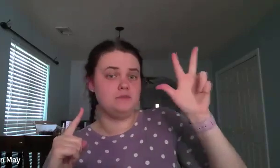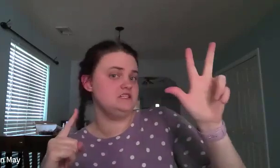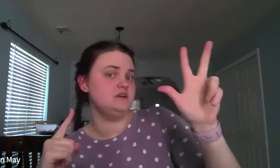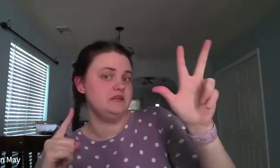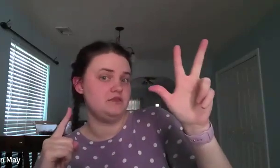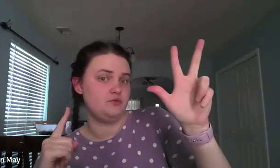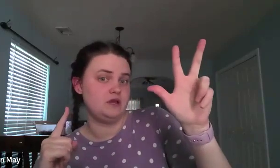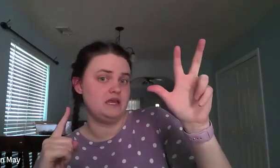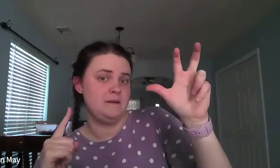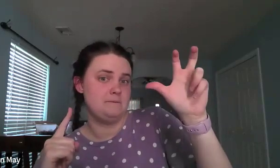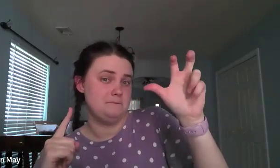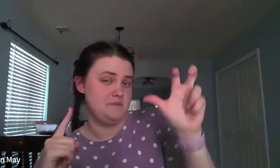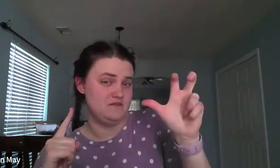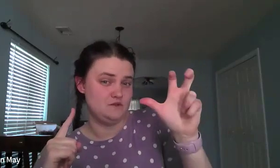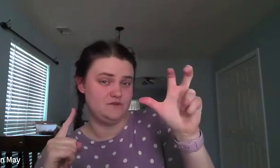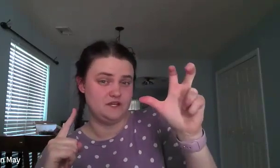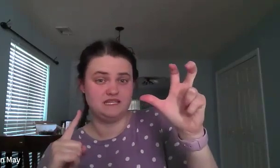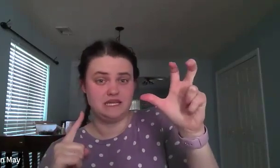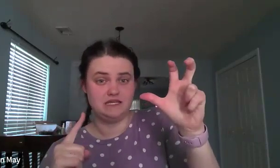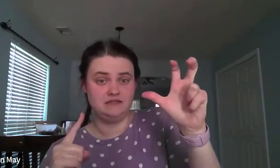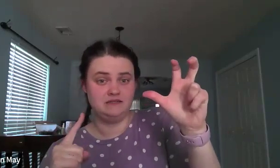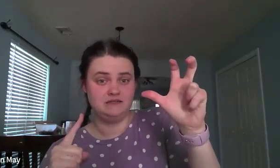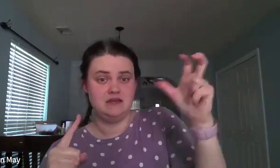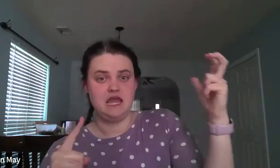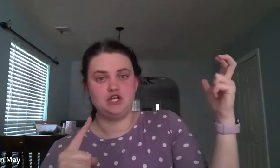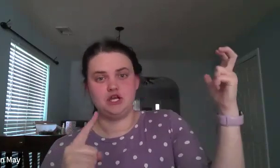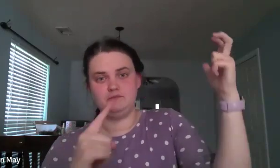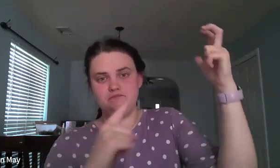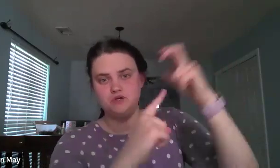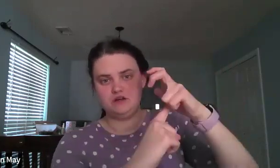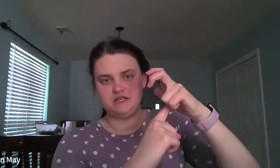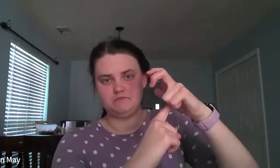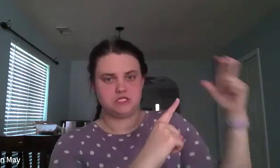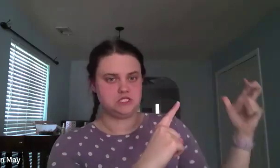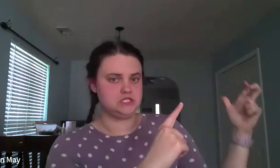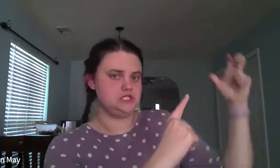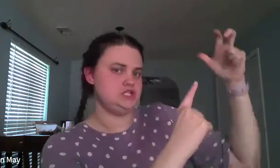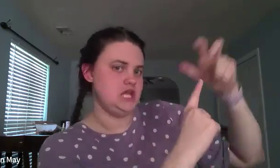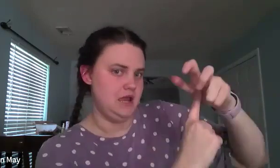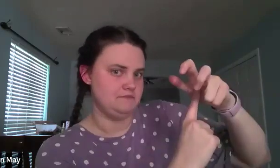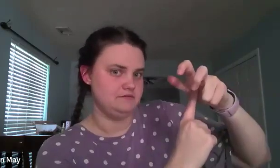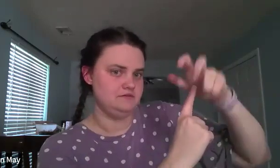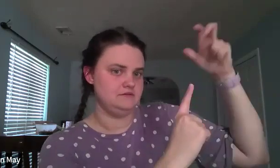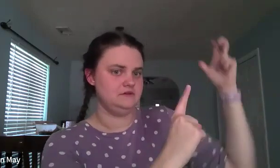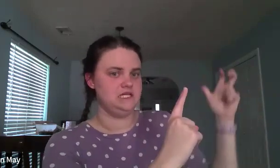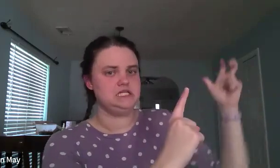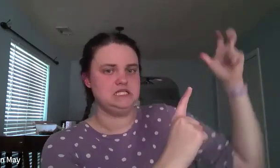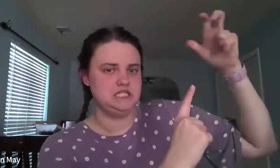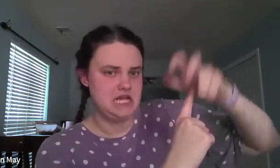dominant is going to be in a 3, bend those fingers again, and you're going to put it on top. Champ,